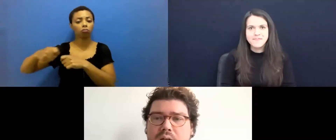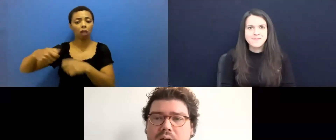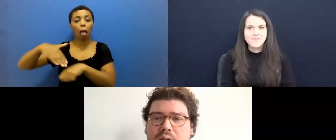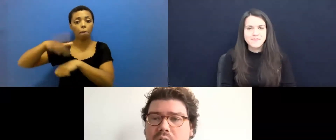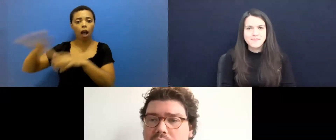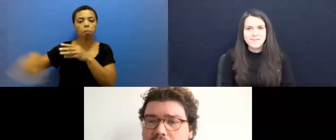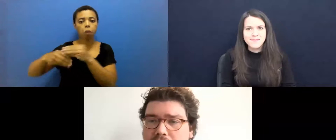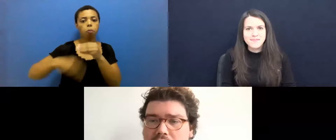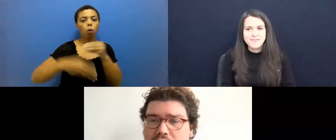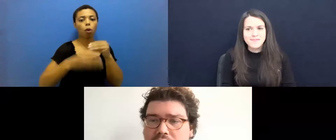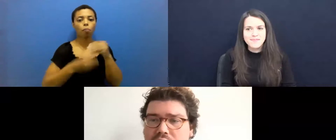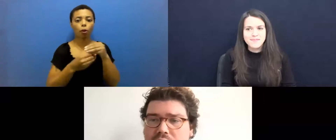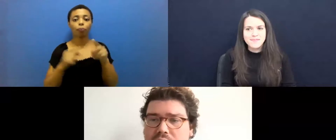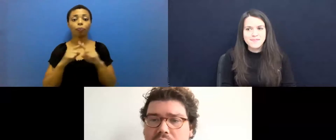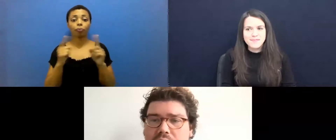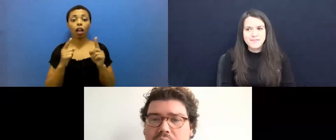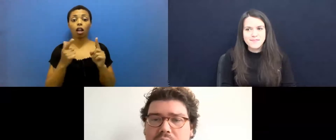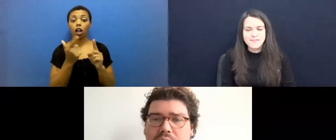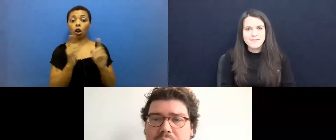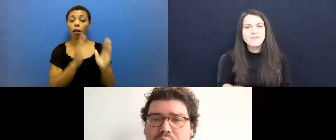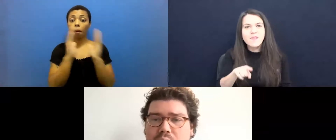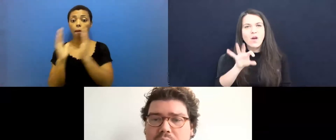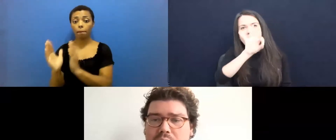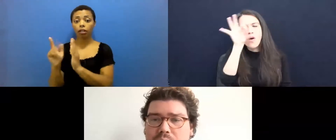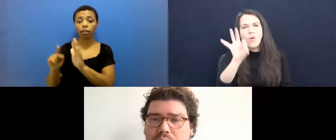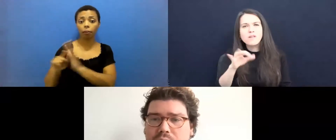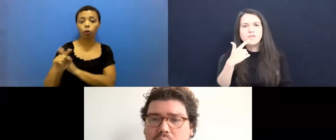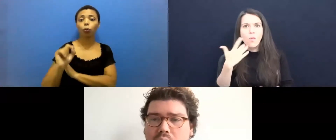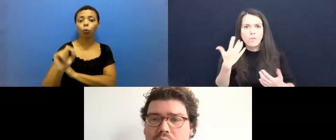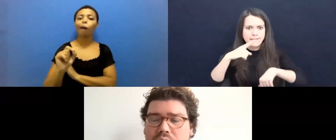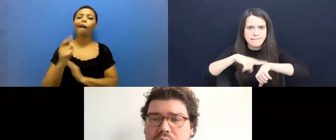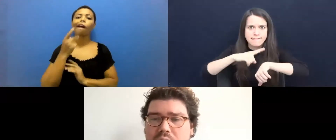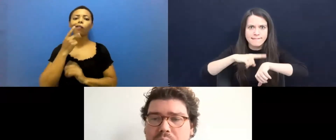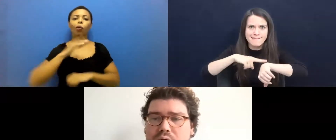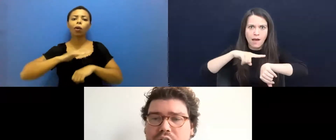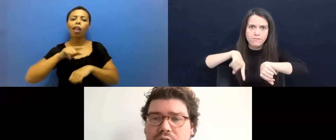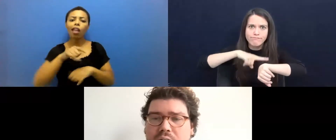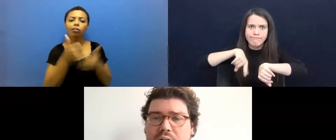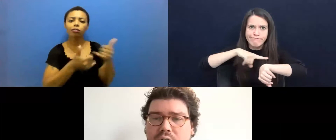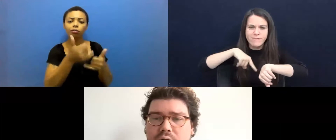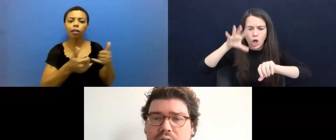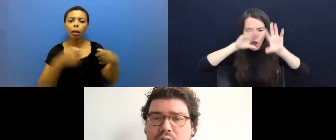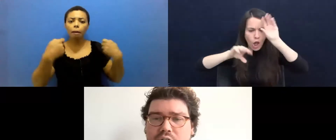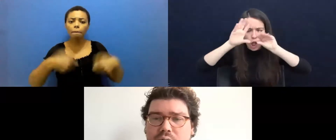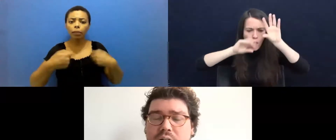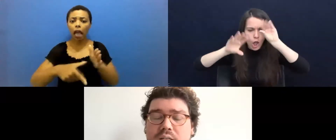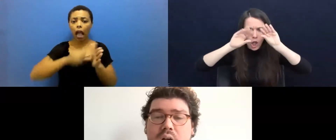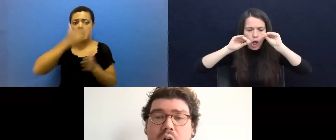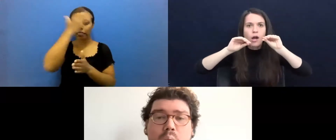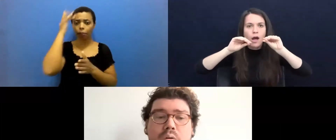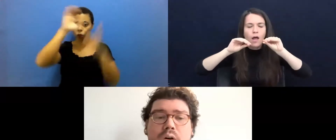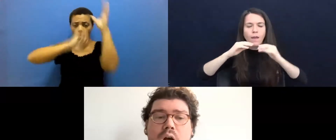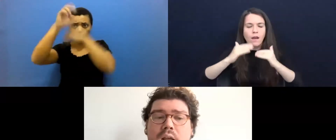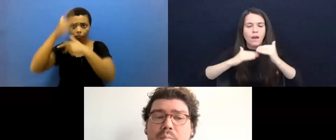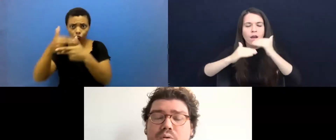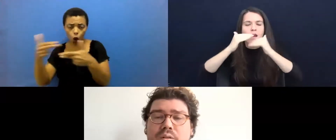But the other part of the question is the learning times required before users are able to achieve higher recognition rates.